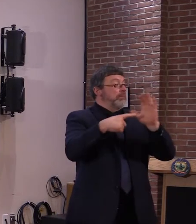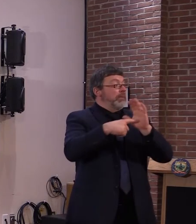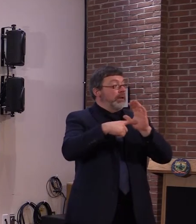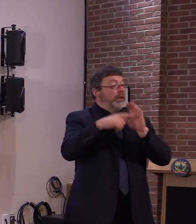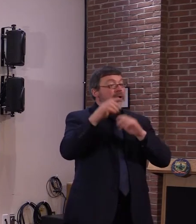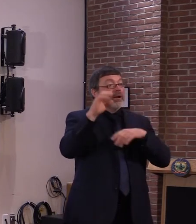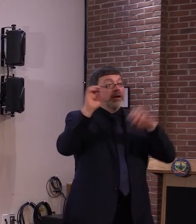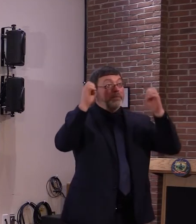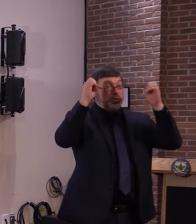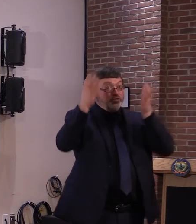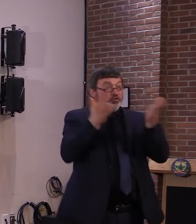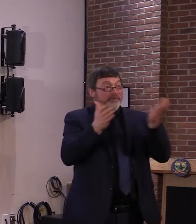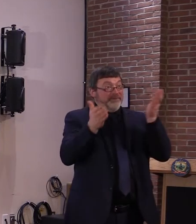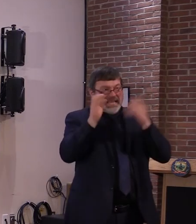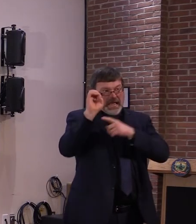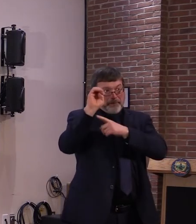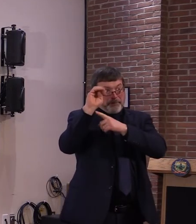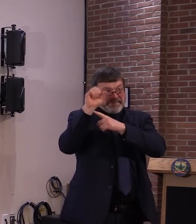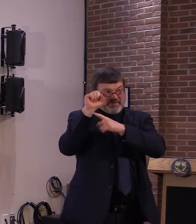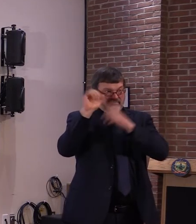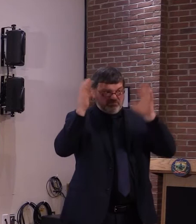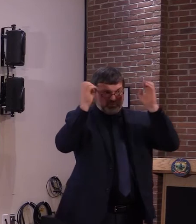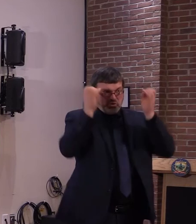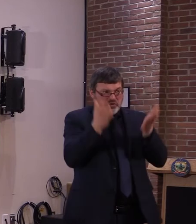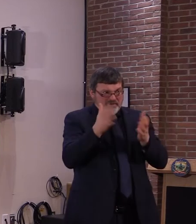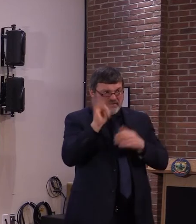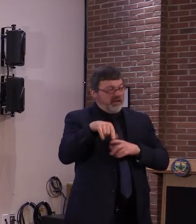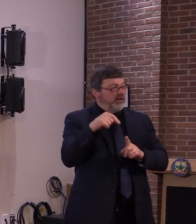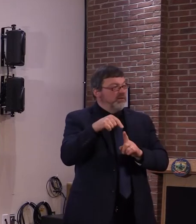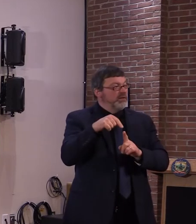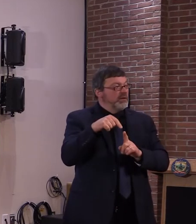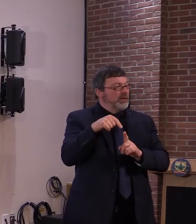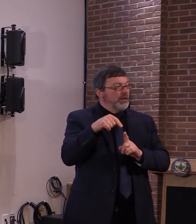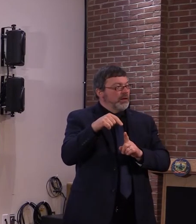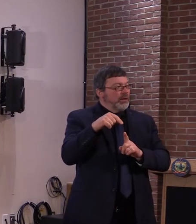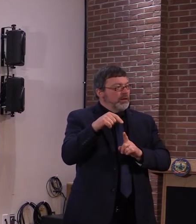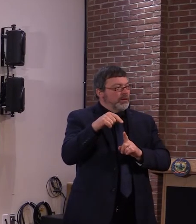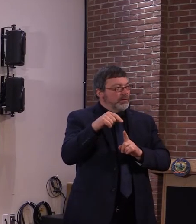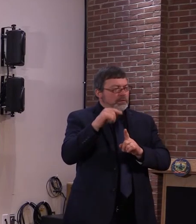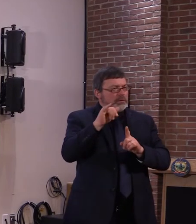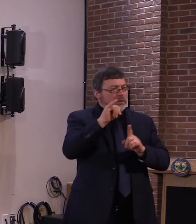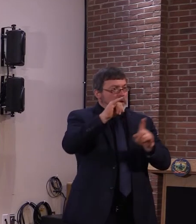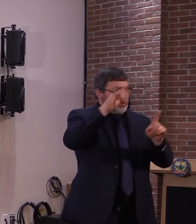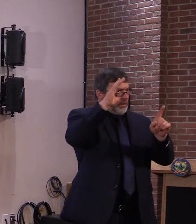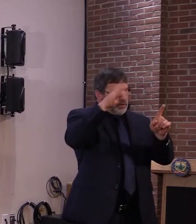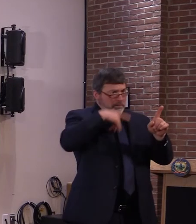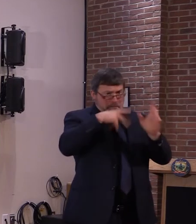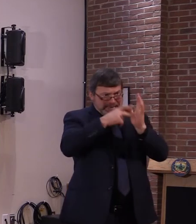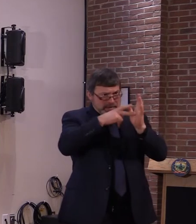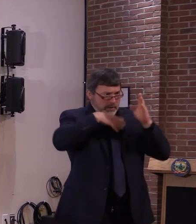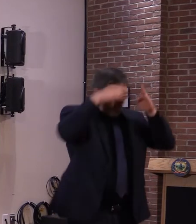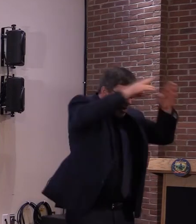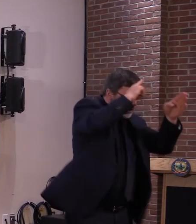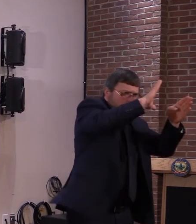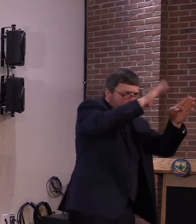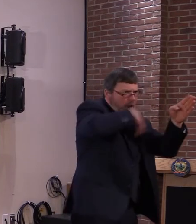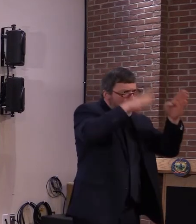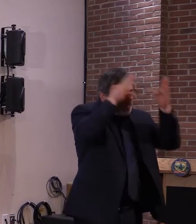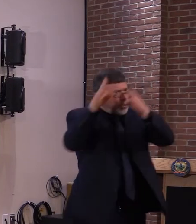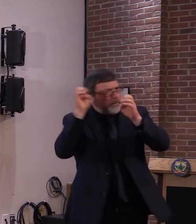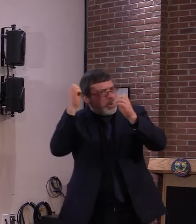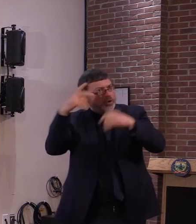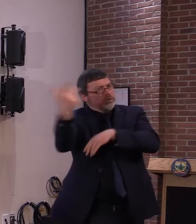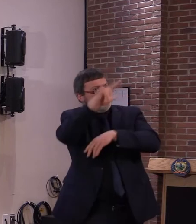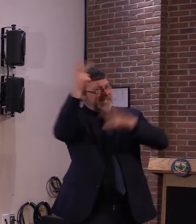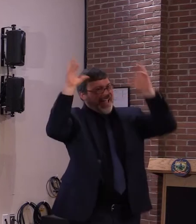vaccine vaccination is vaccines are going out outside the walls but there's more to do and in the in in january there's a lot